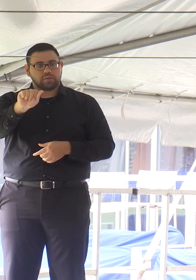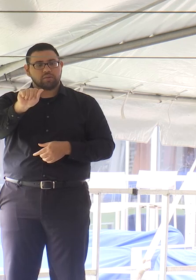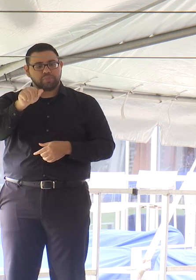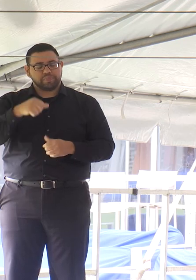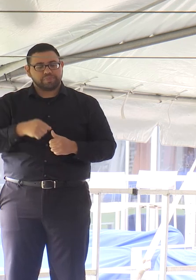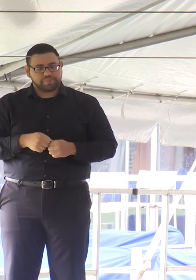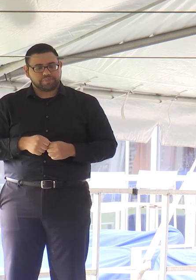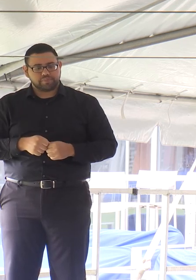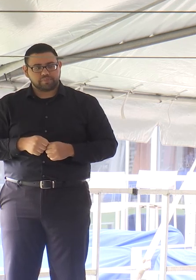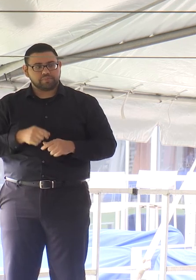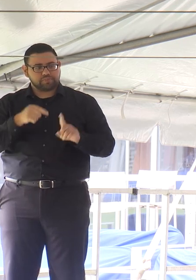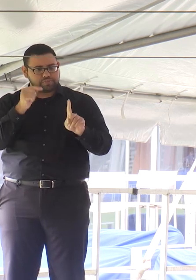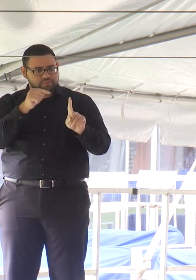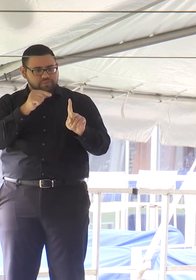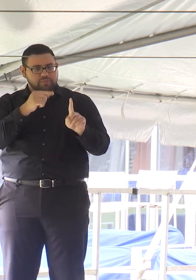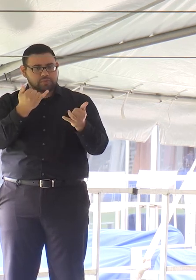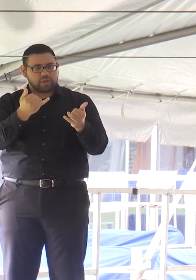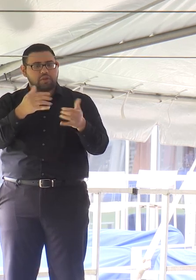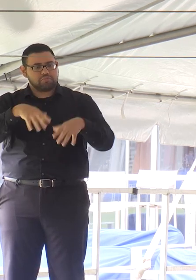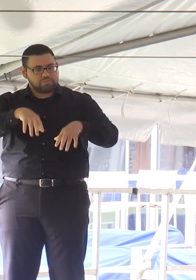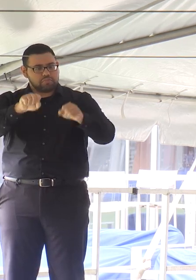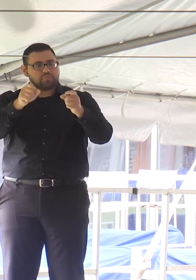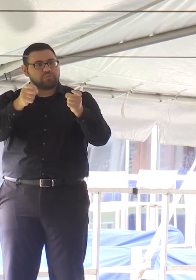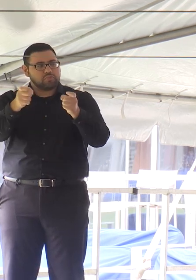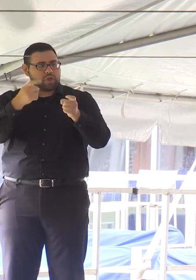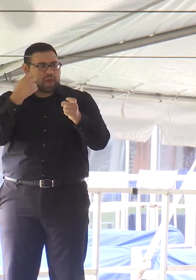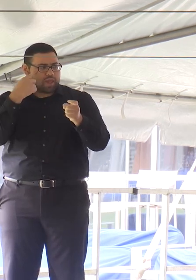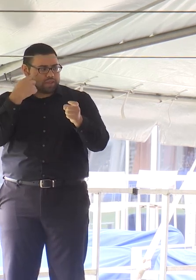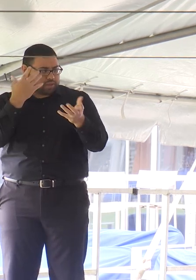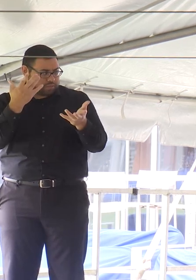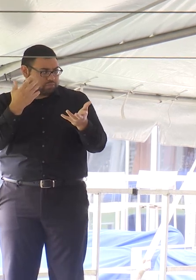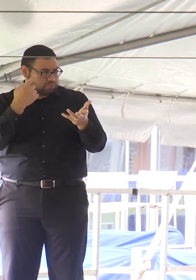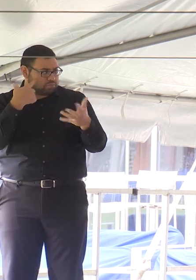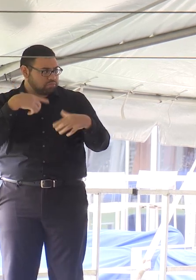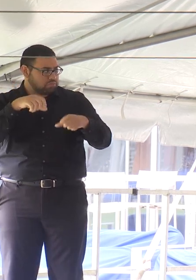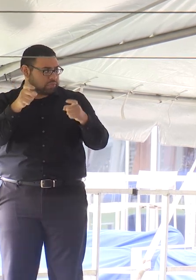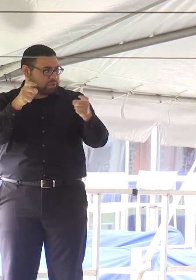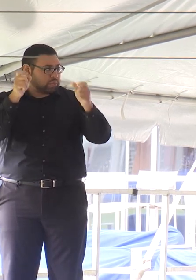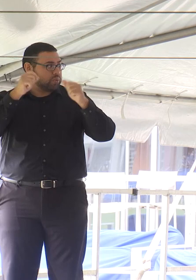and she's now taken over, I guess. And